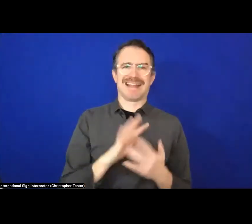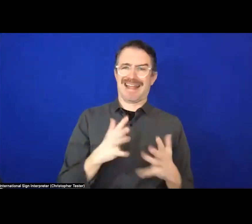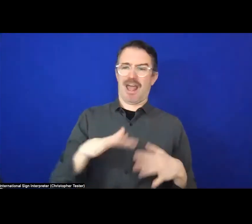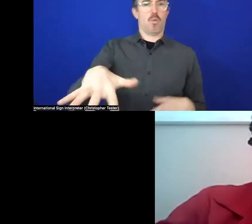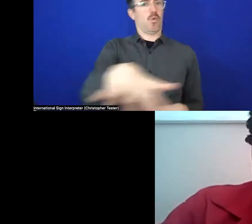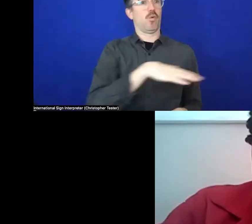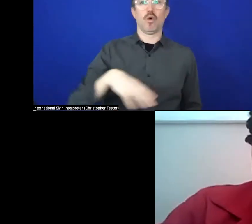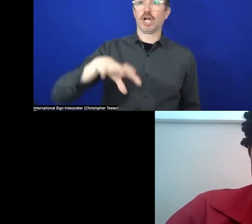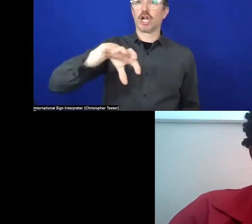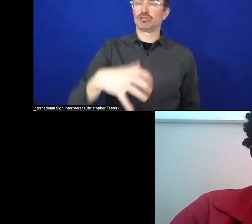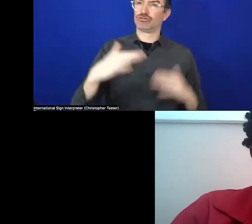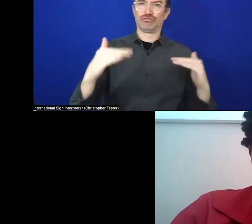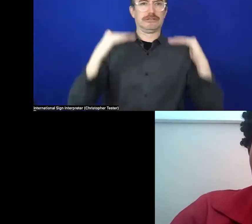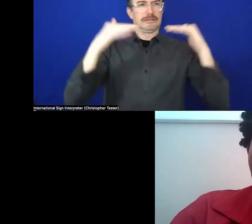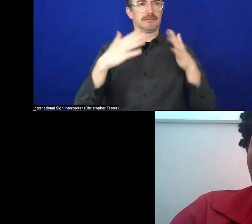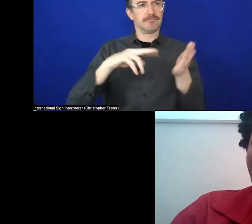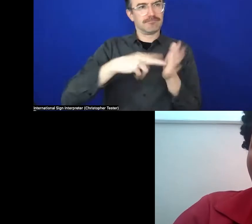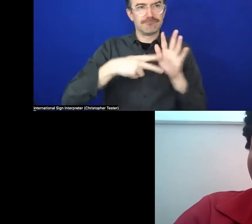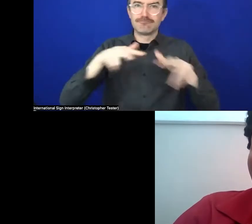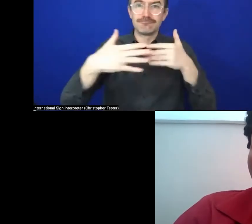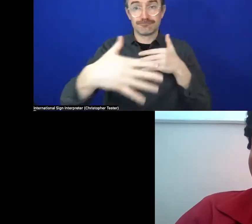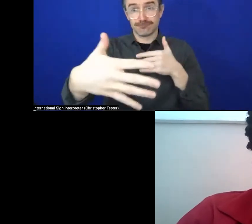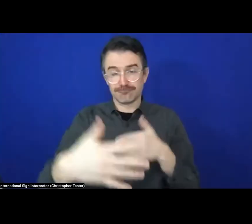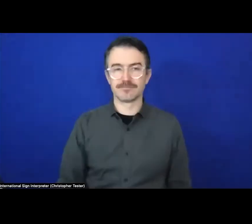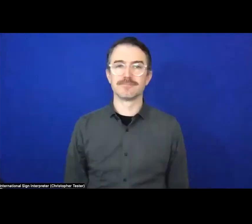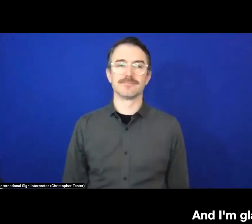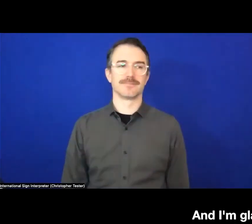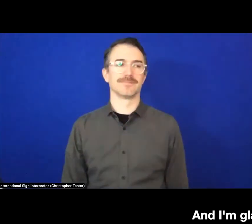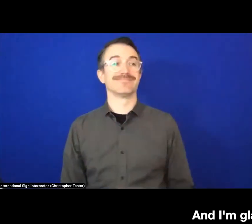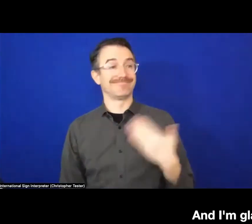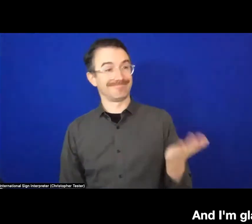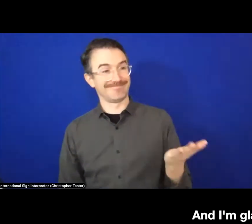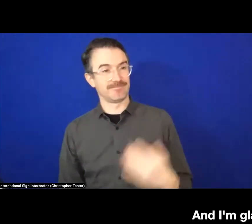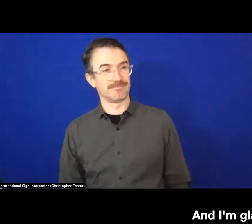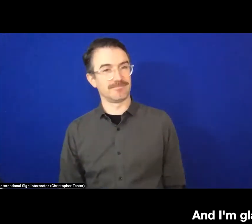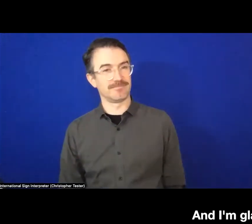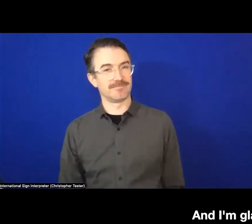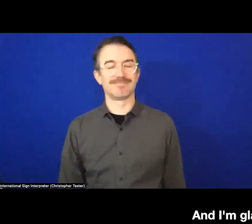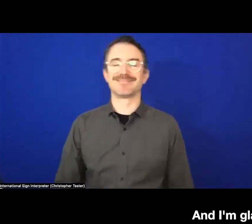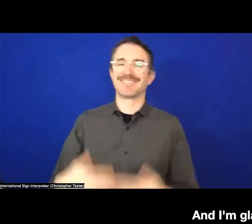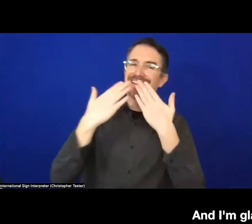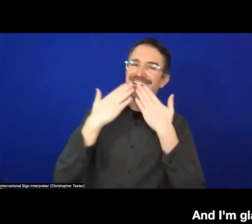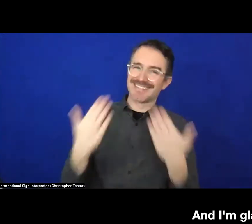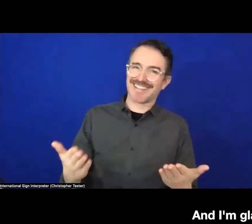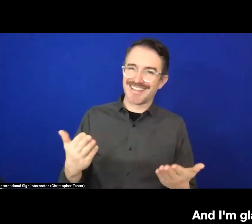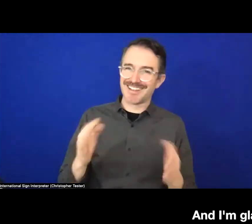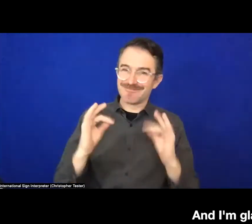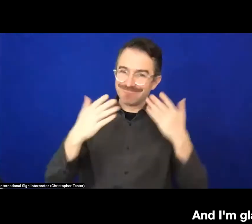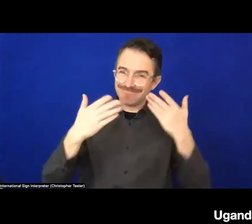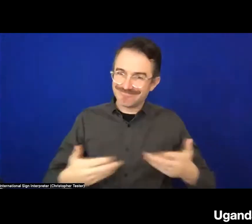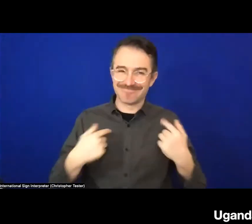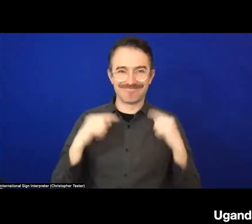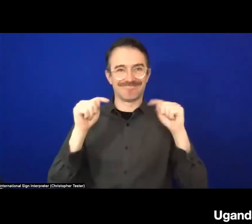you. Thank you, Katia, for that wonderful introduction. And I'm glad to take the floor to